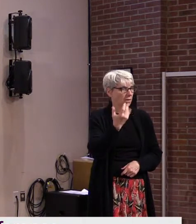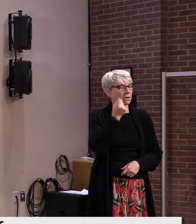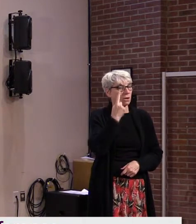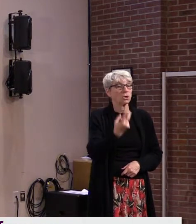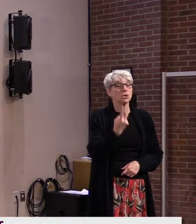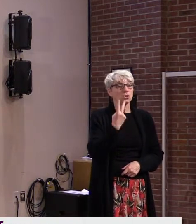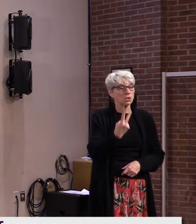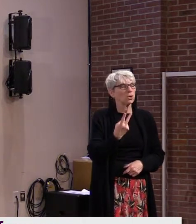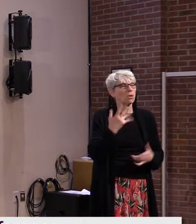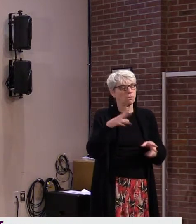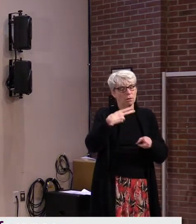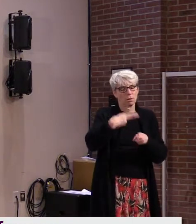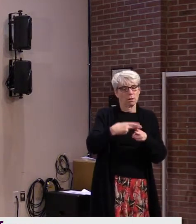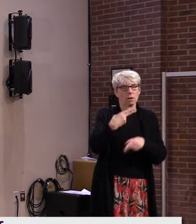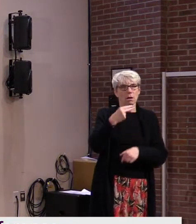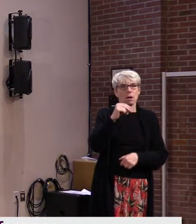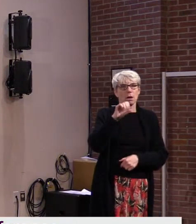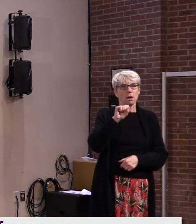hospice care.